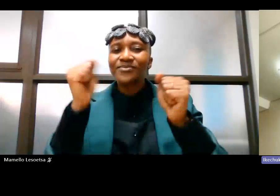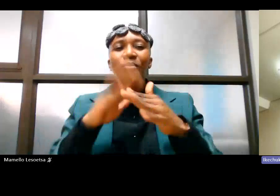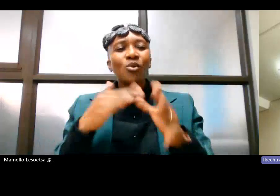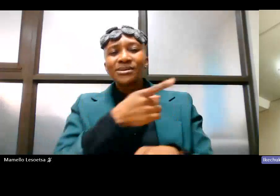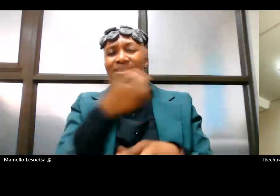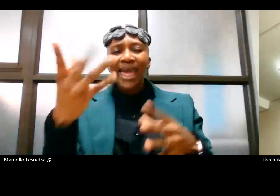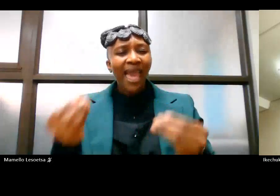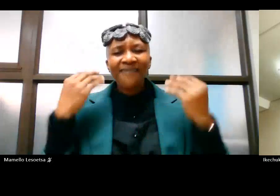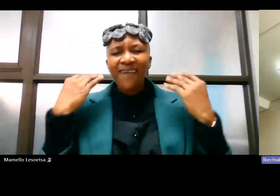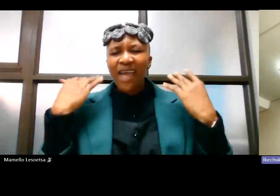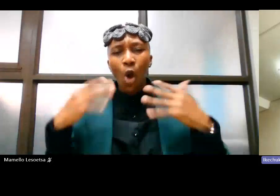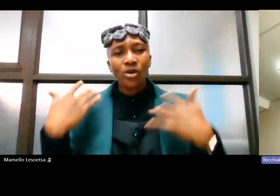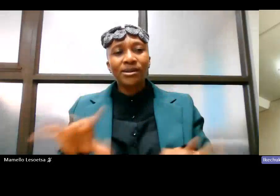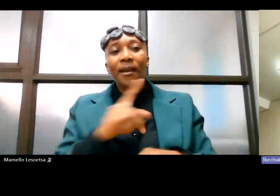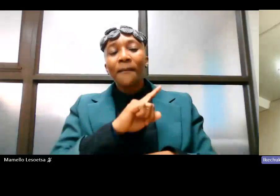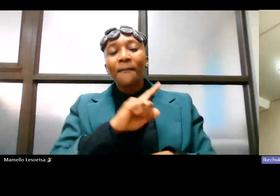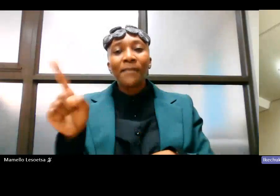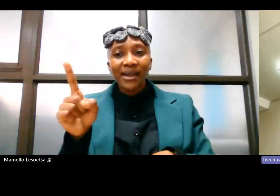I